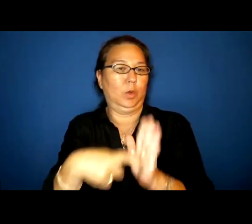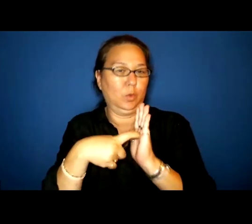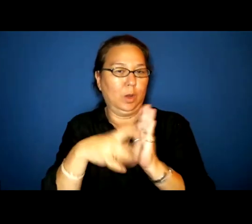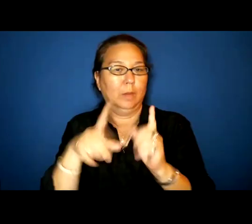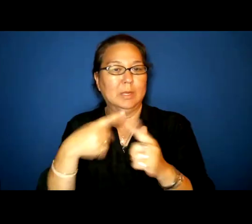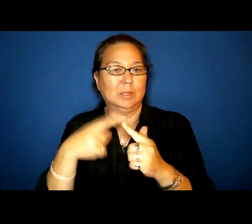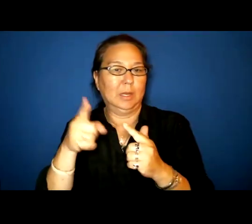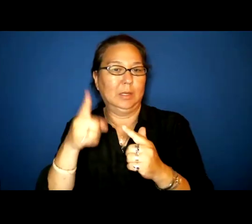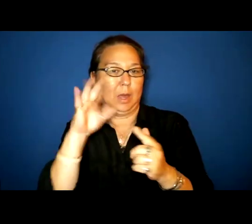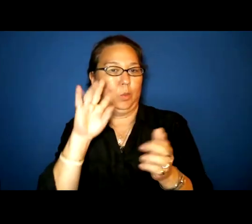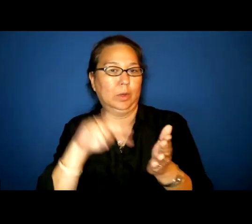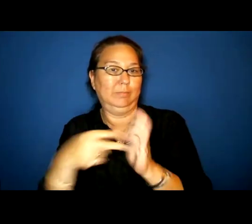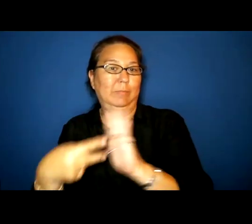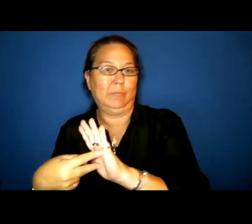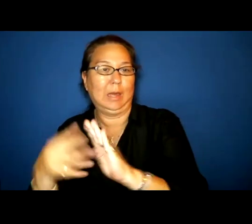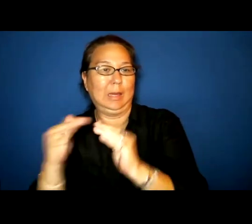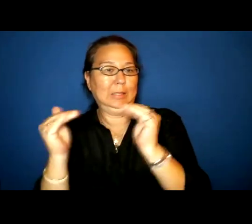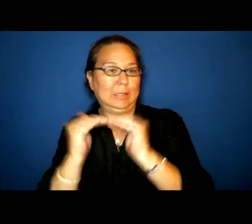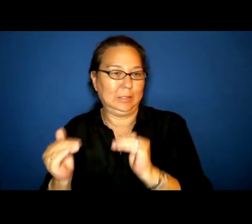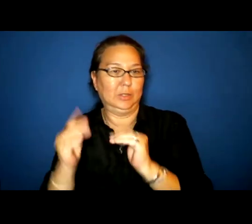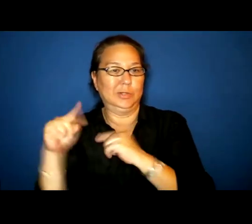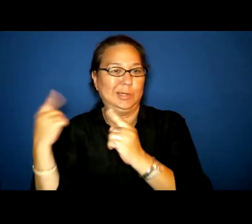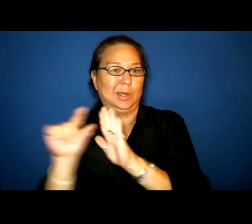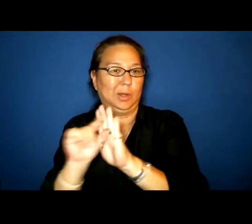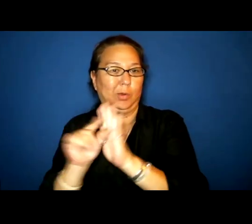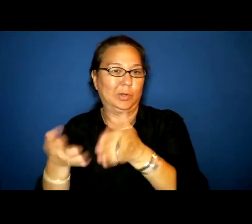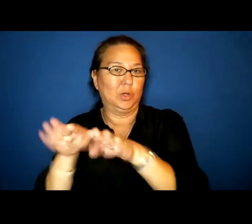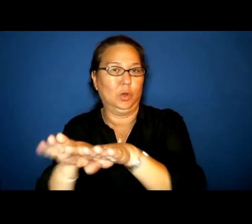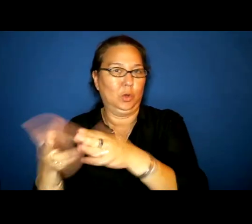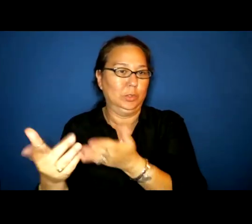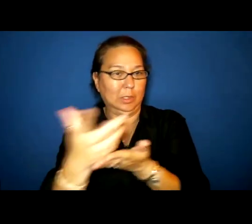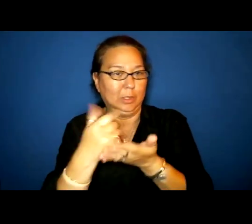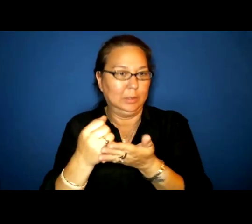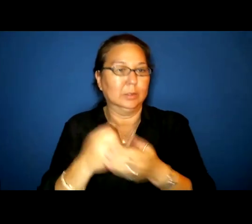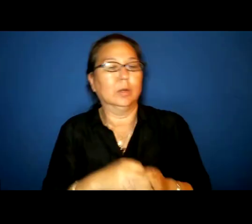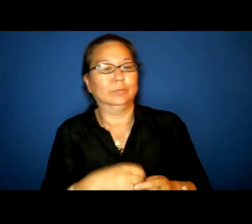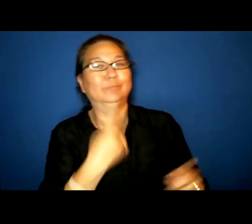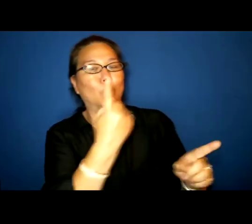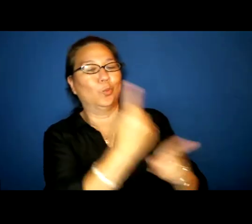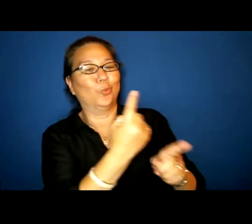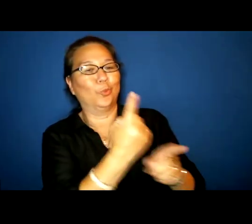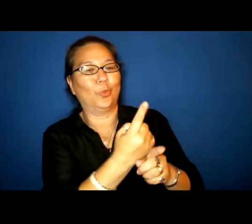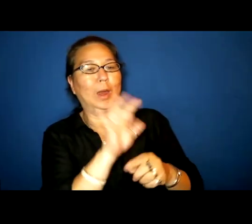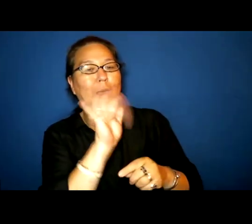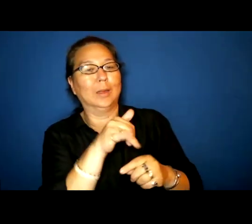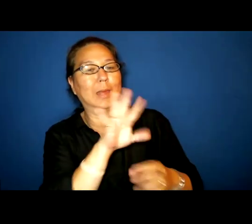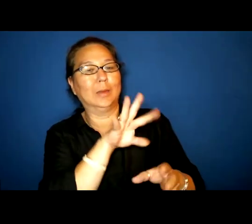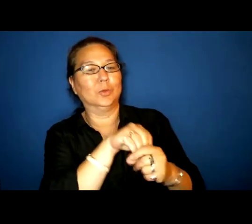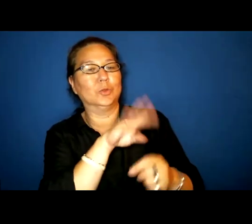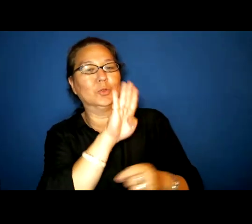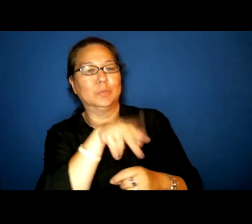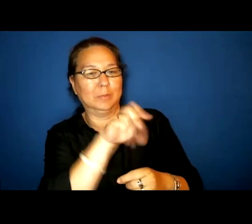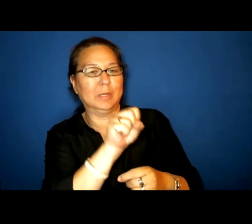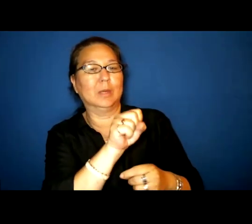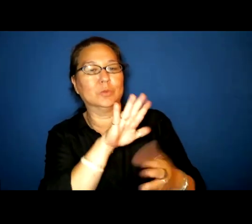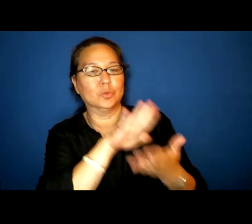all And that schools. includes for BPS schools as well as all of the non-BPS schools, which, as you can imagine, is a lot of coordination.